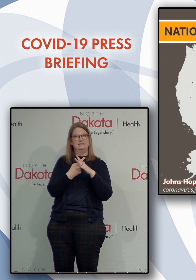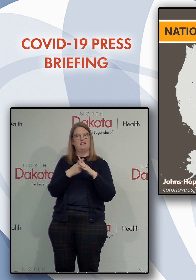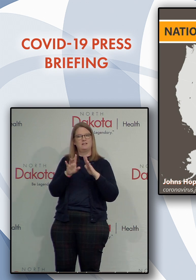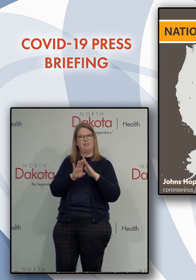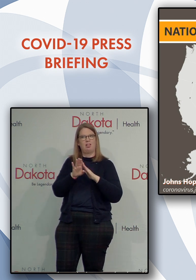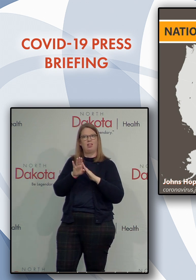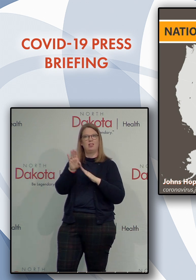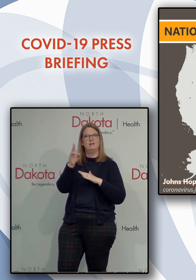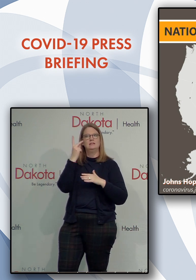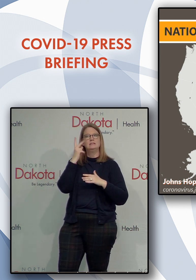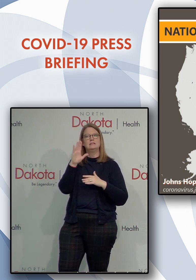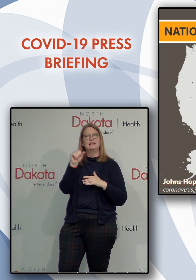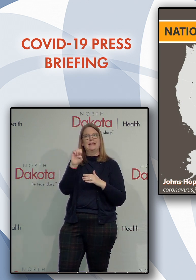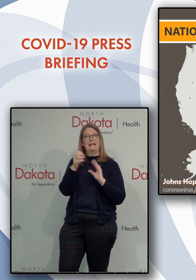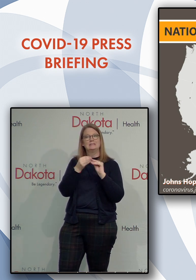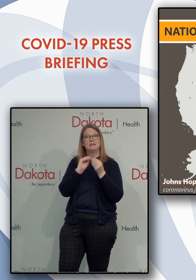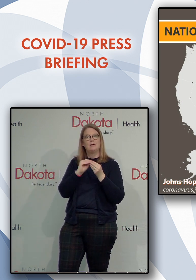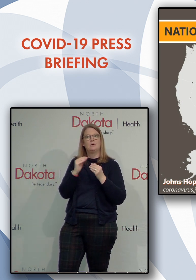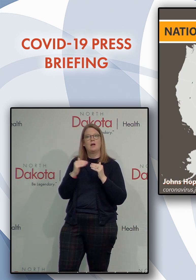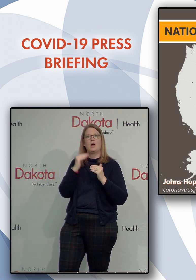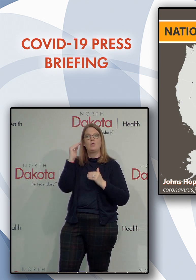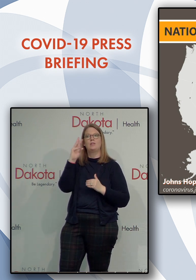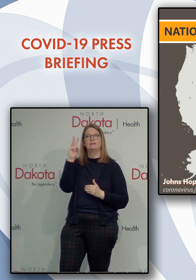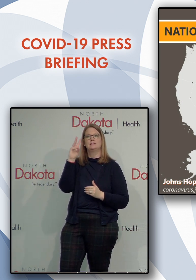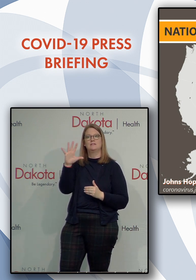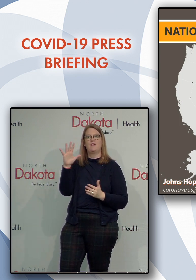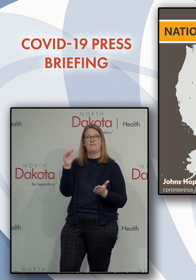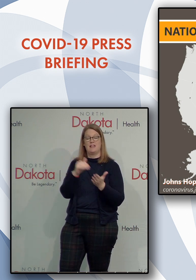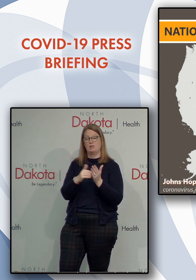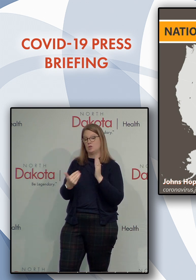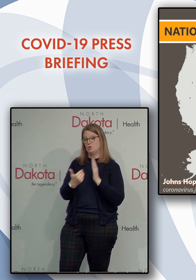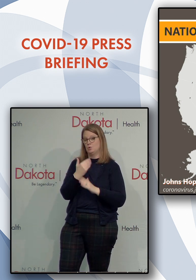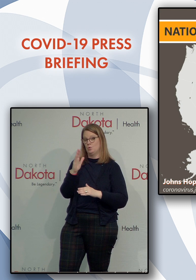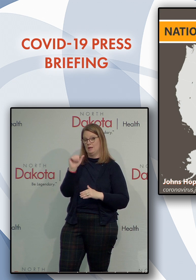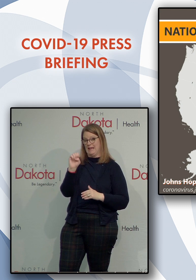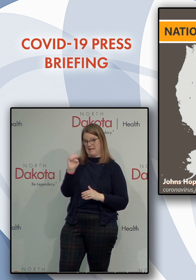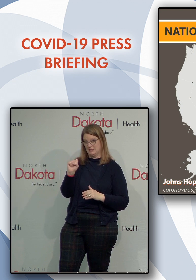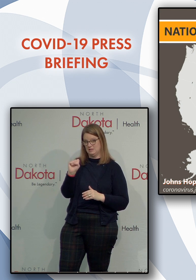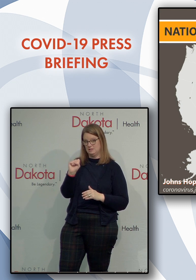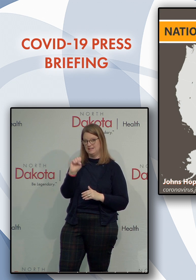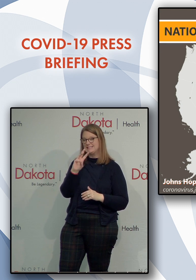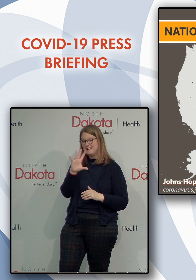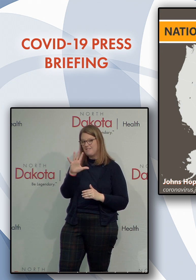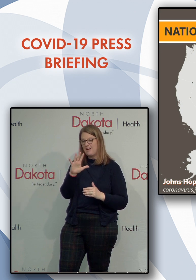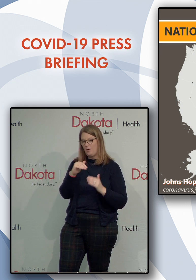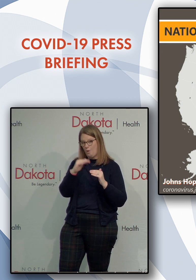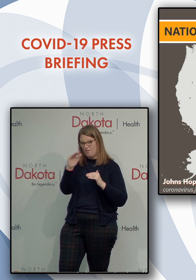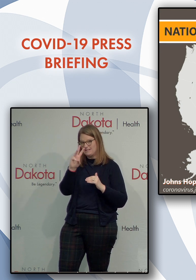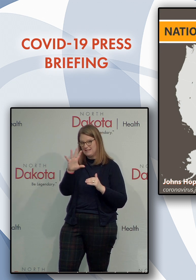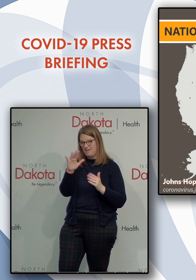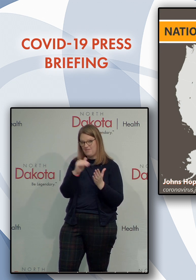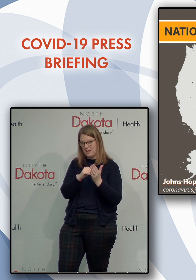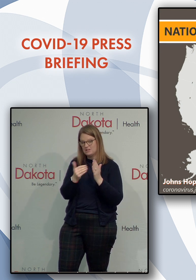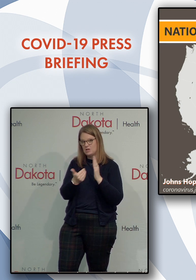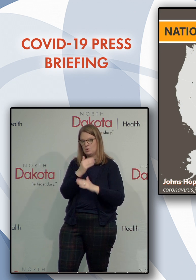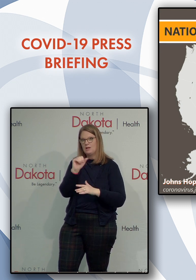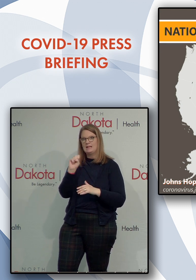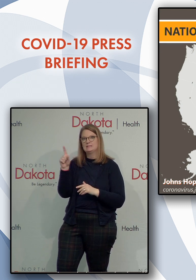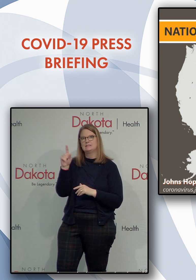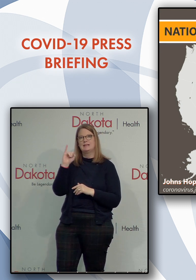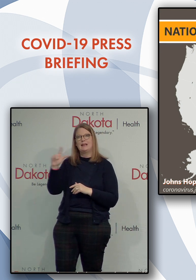some of the case numbers here. Over 65,000 new cases in the last period of time in